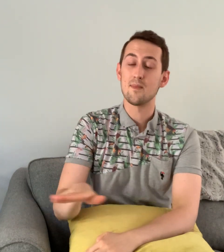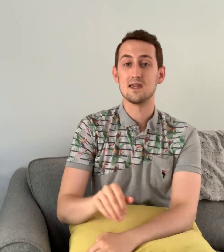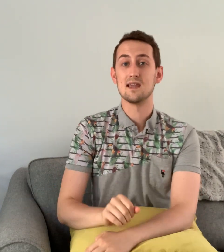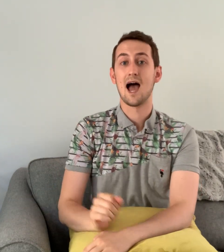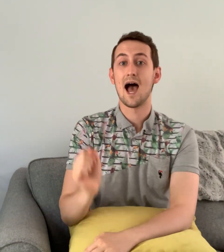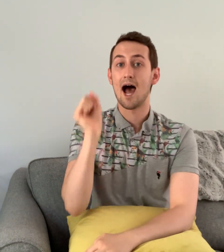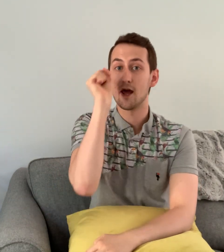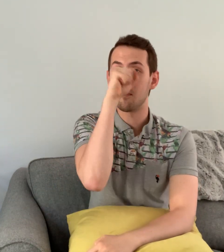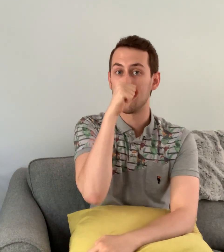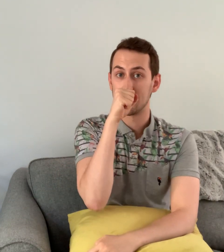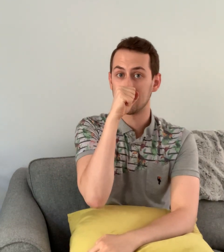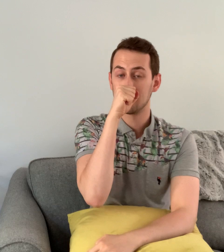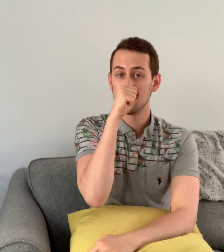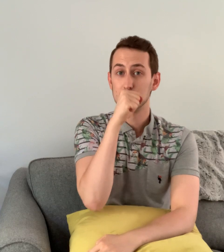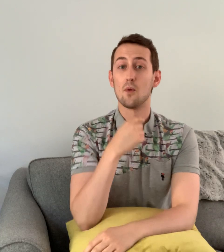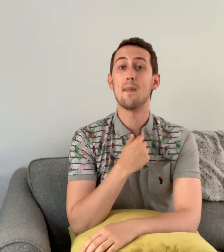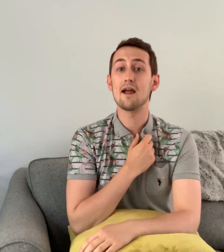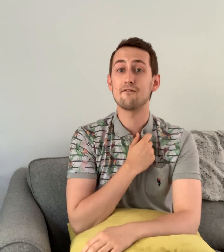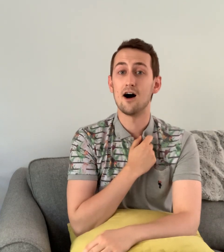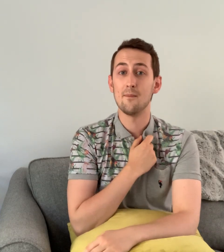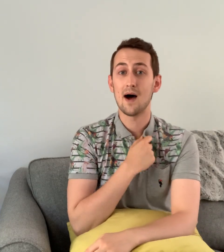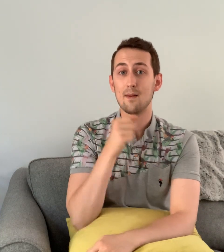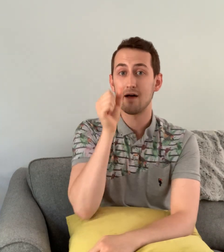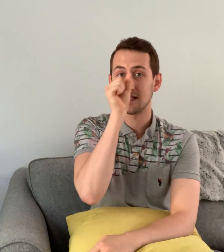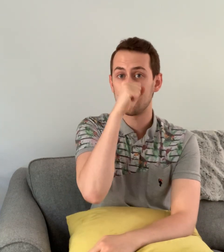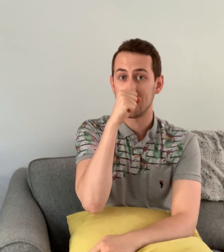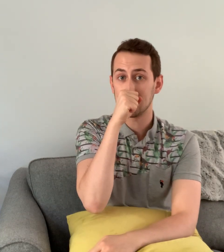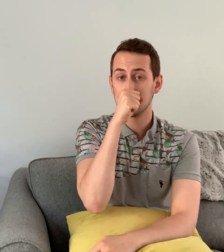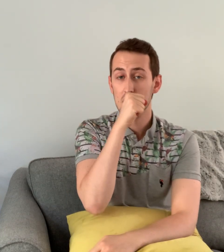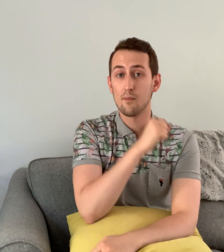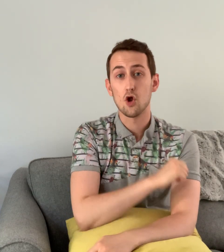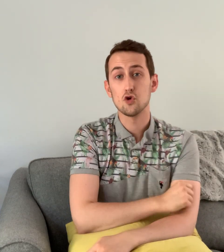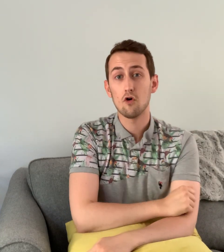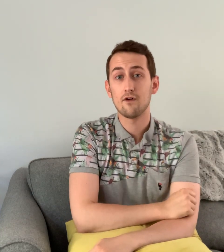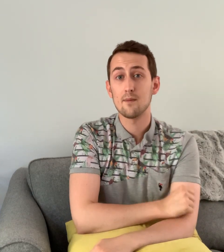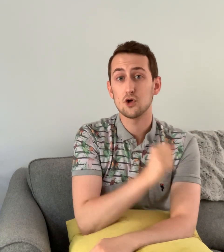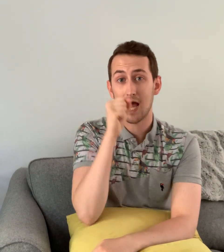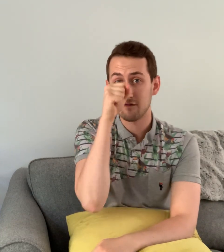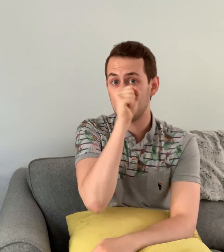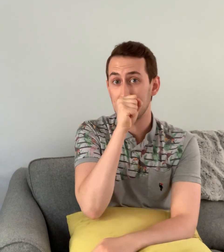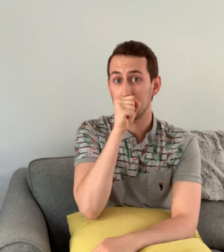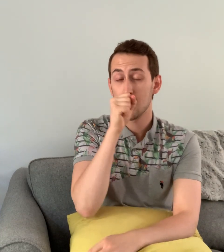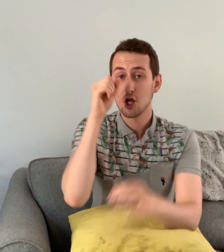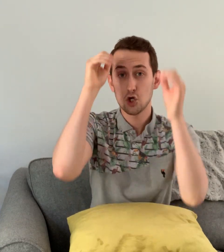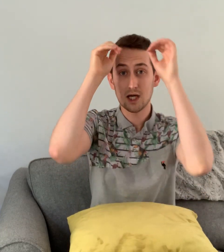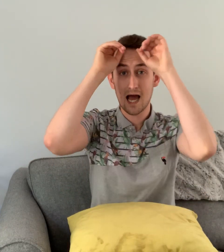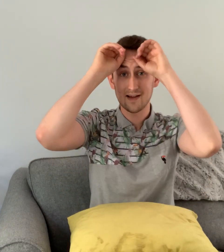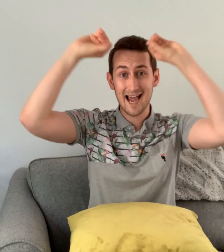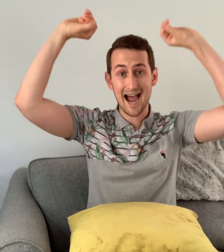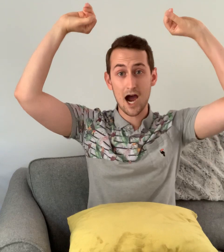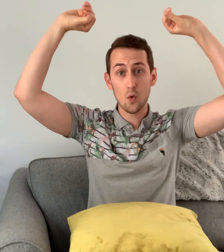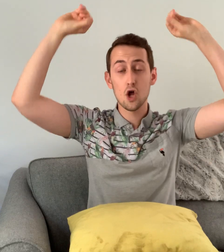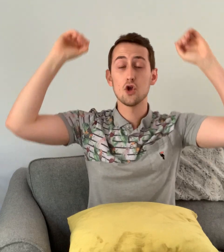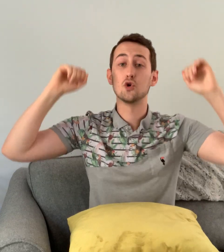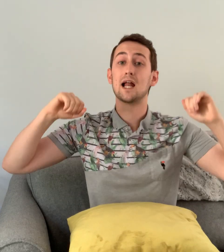he had a pig so on my farm i'm having a pig but on your farm you could have a pig you could have a cow you could